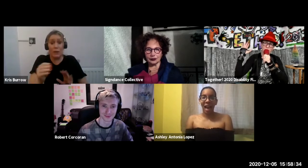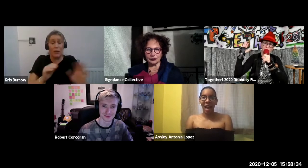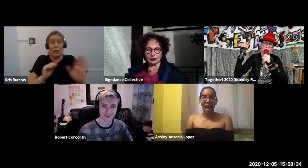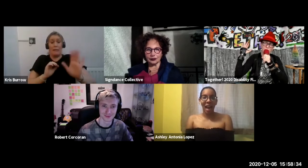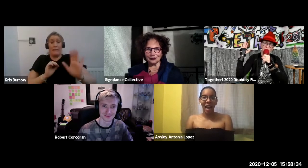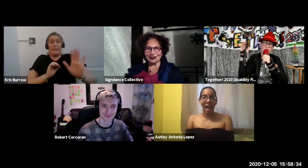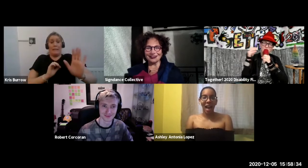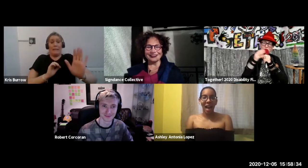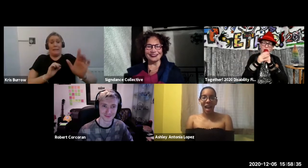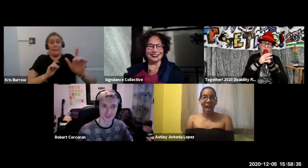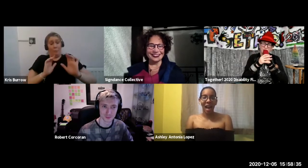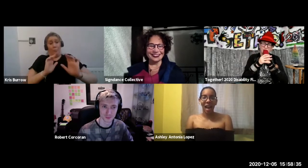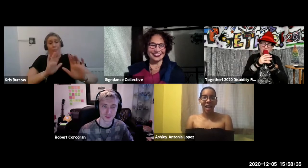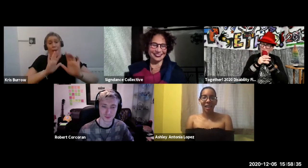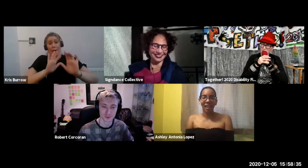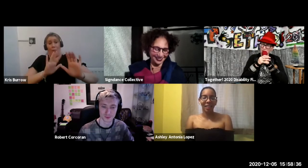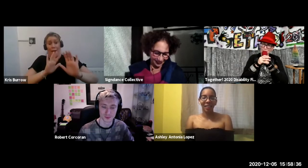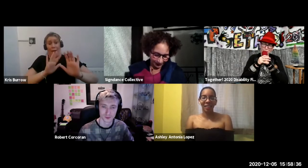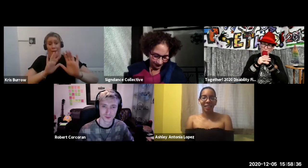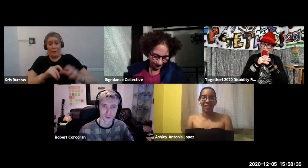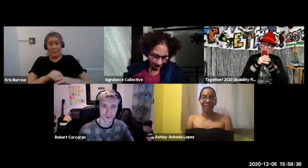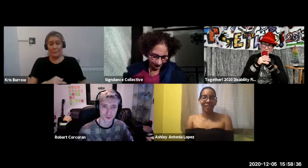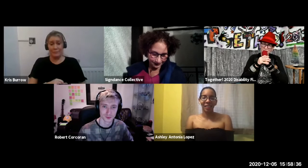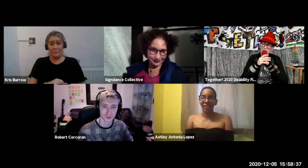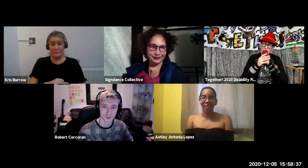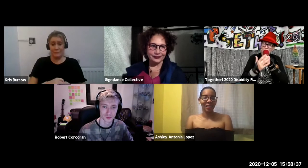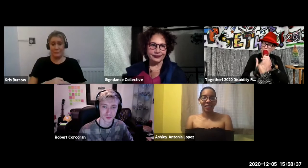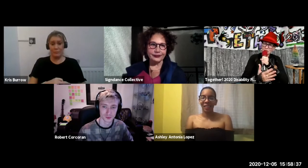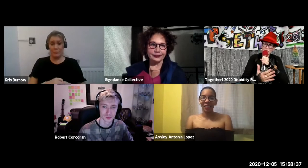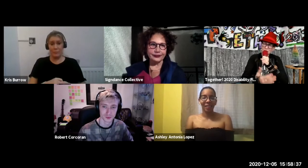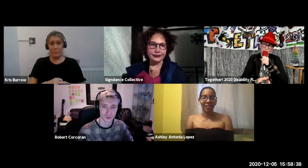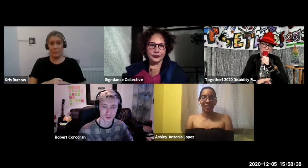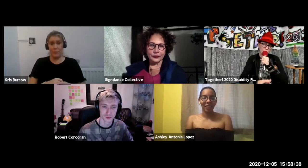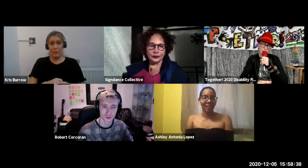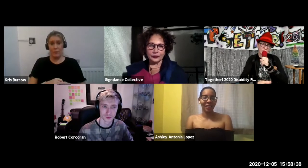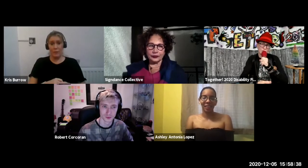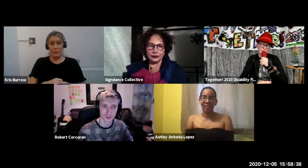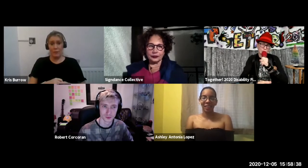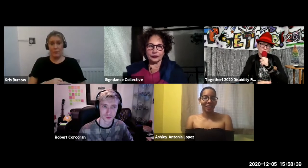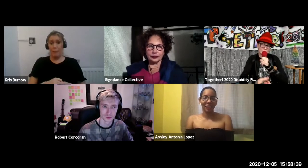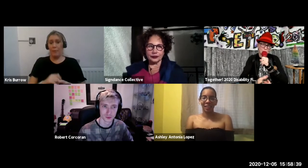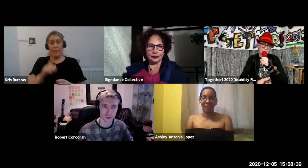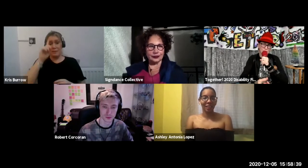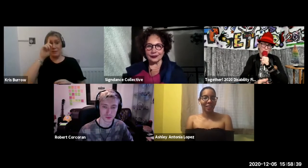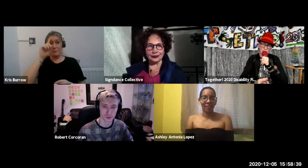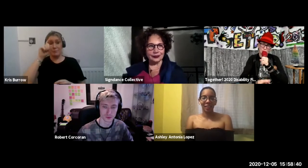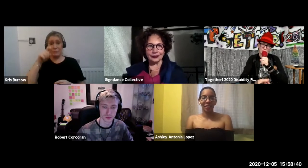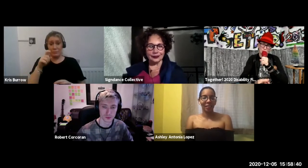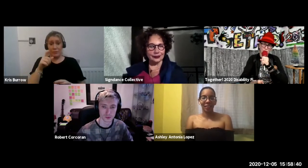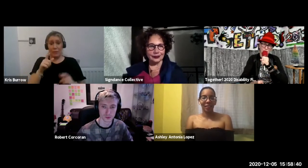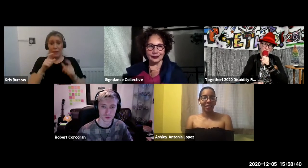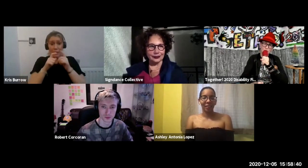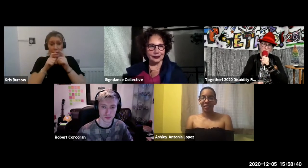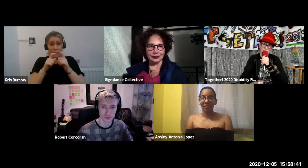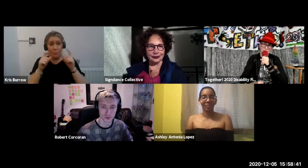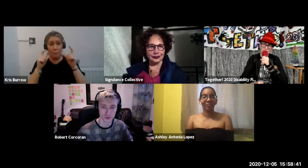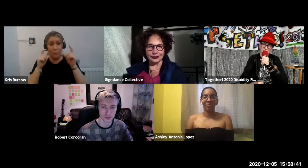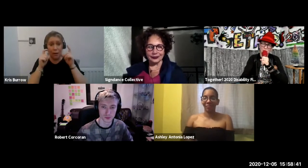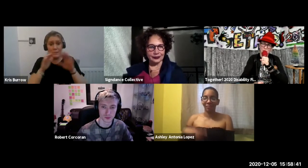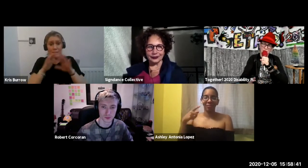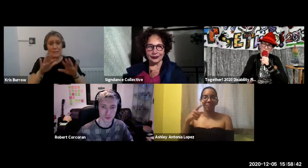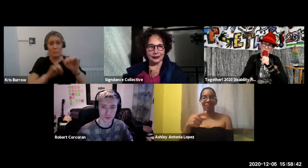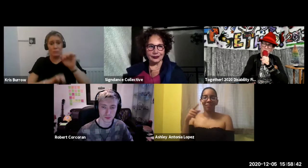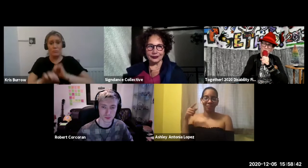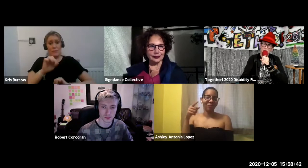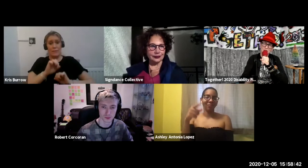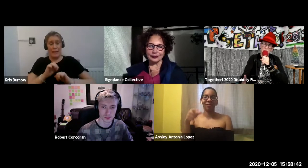away, stay away. So but again, it doesn't occur, it doesn't seem to occur to them that your mask doesn't protect you, and